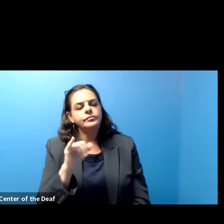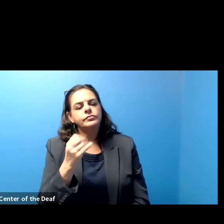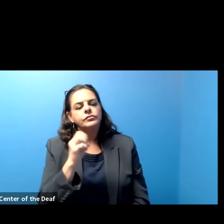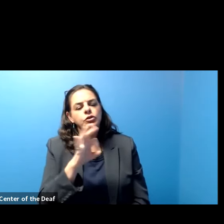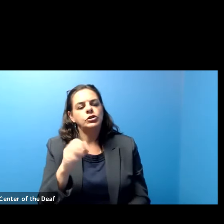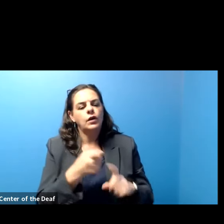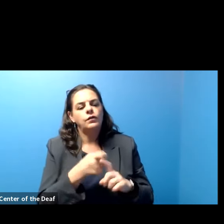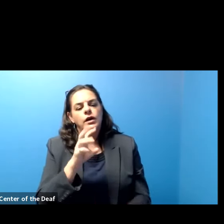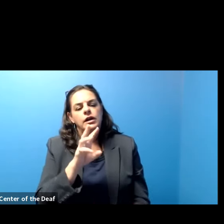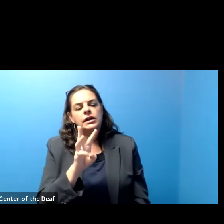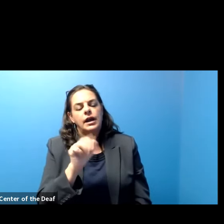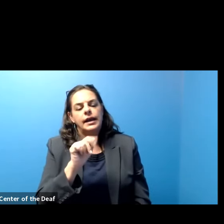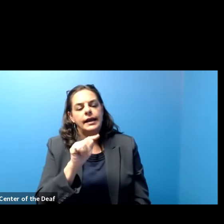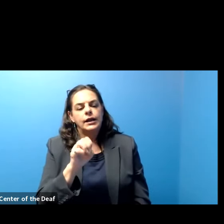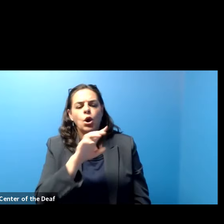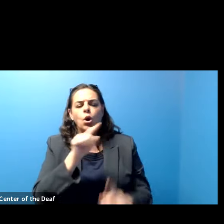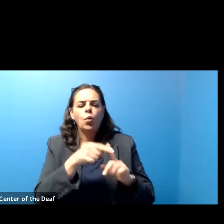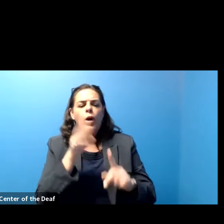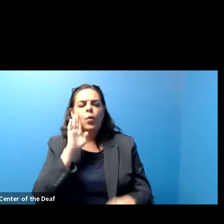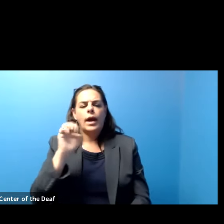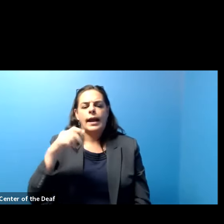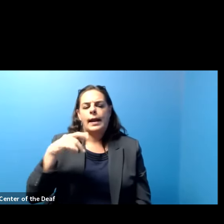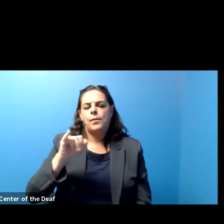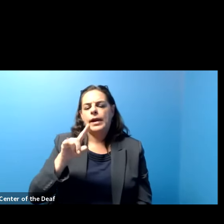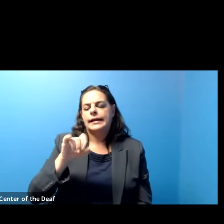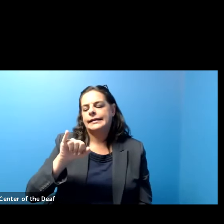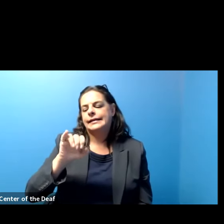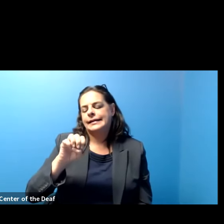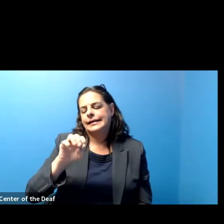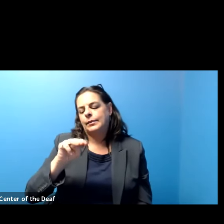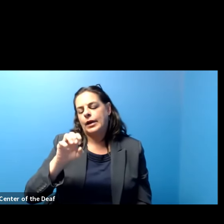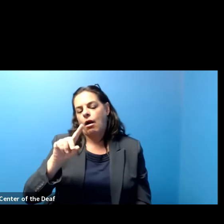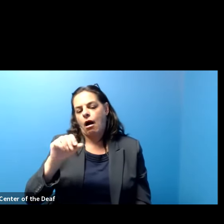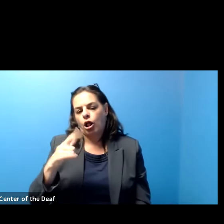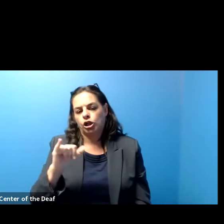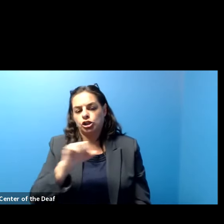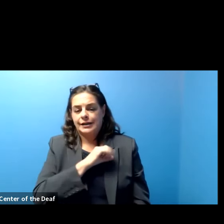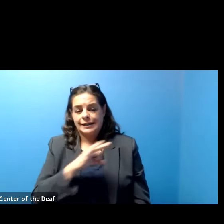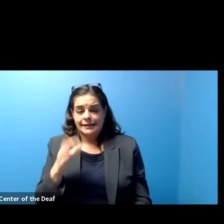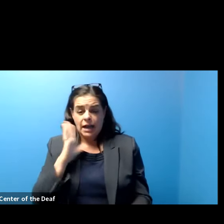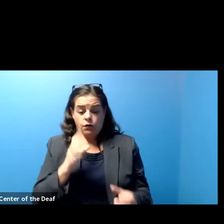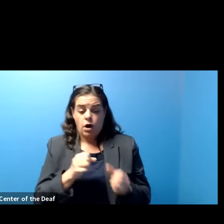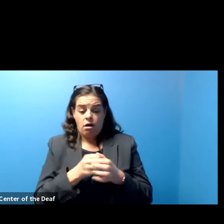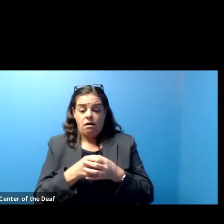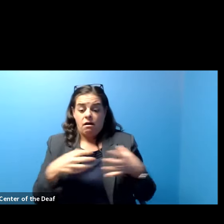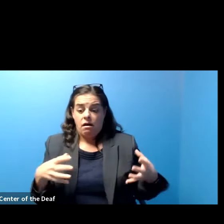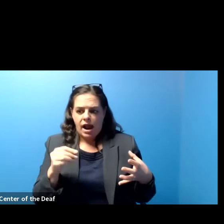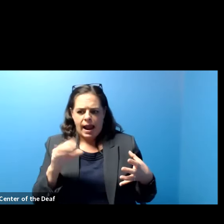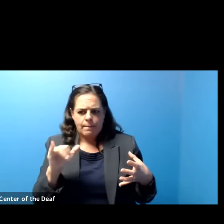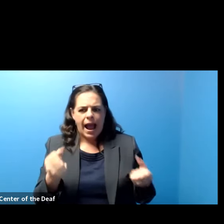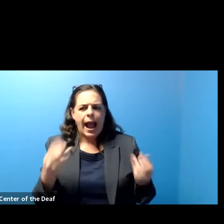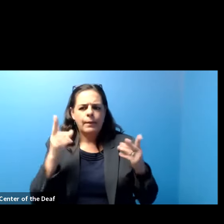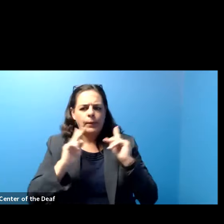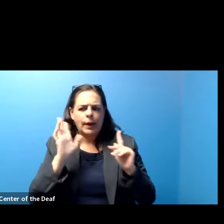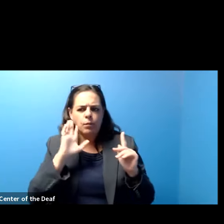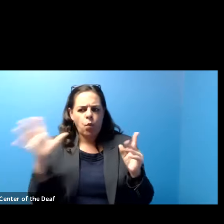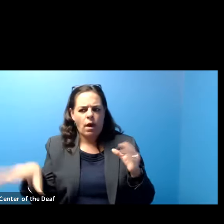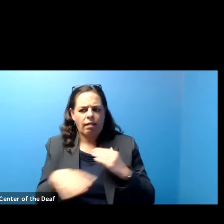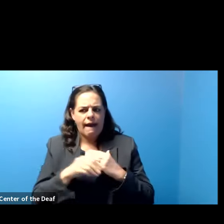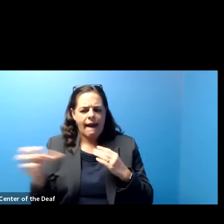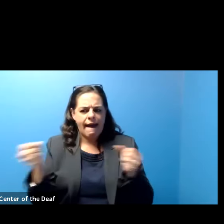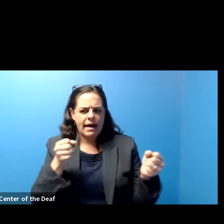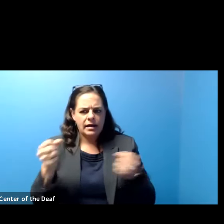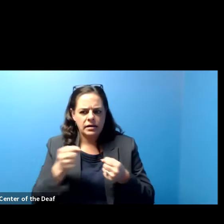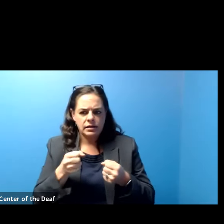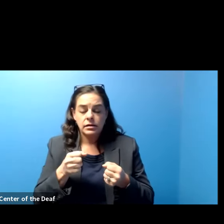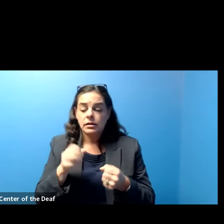with WATE, when will the epidemiology staff be increased in size and by how many staffers? Well, our